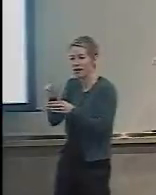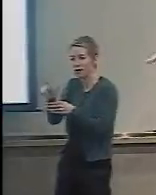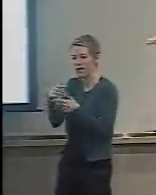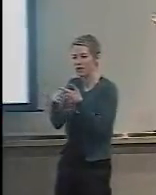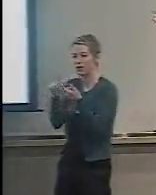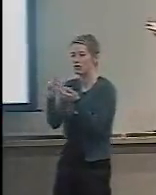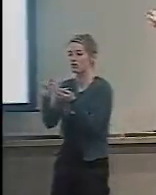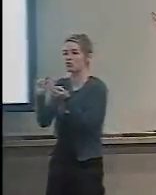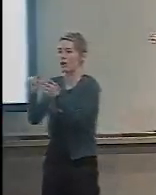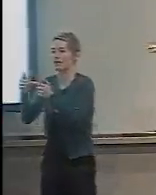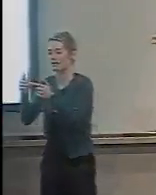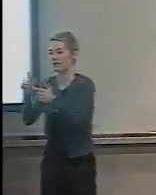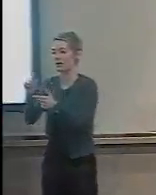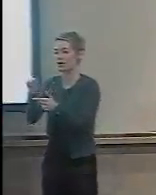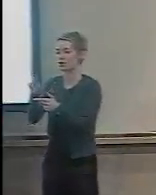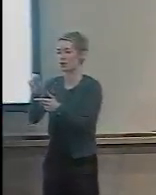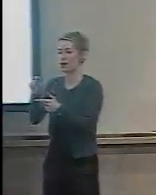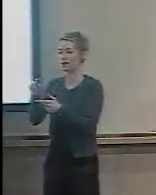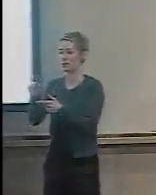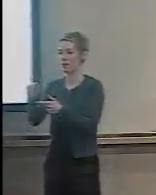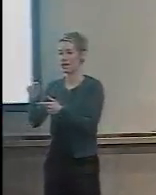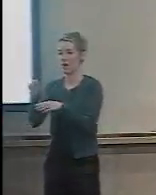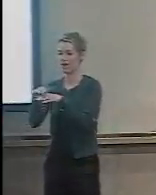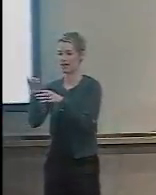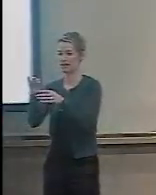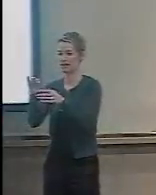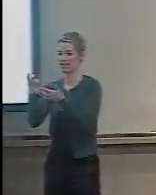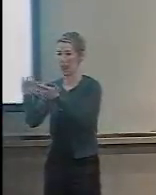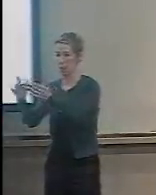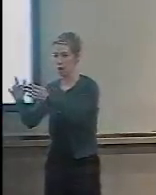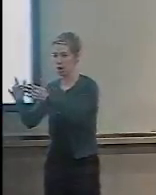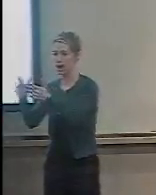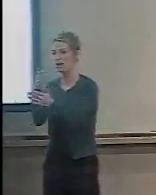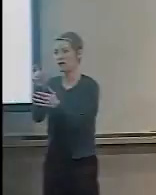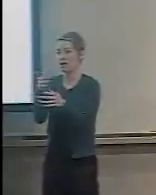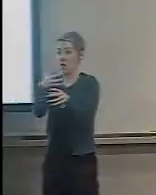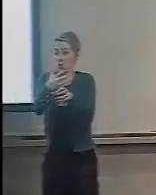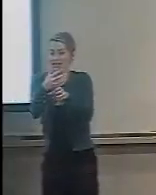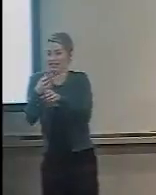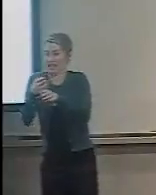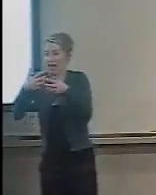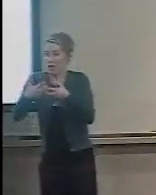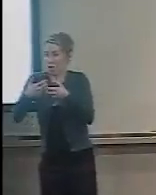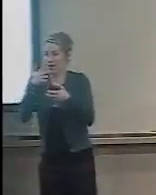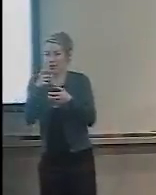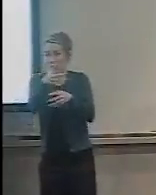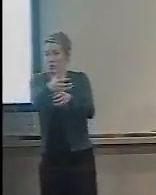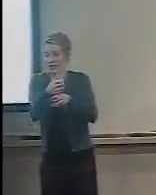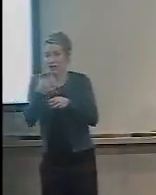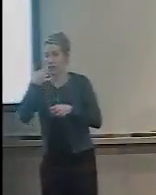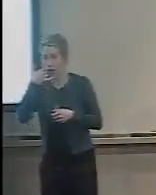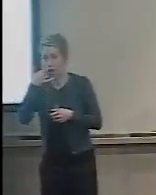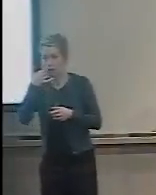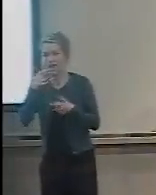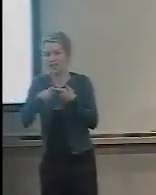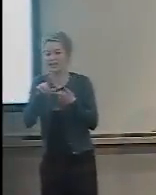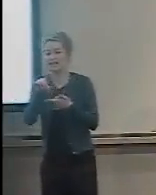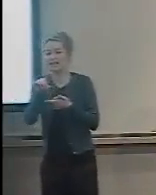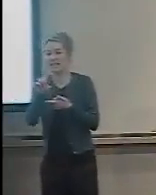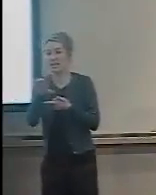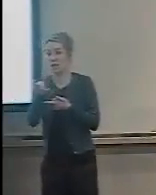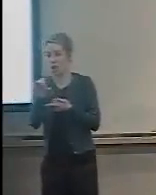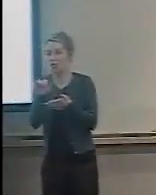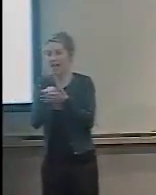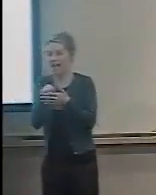and then on the cell phone you'll also have a receiver, because you want to be able to receive the call and then decode that